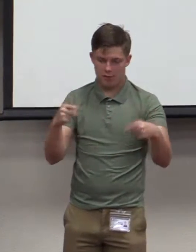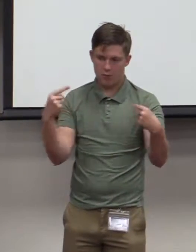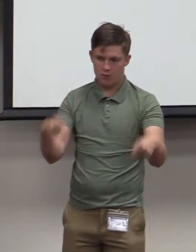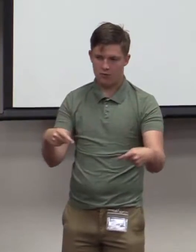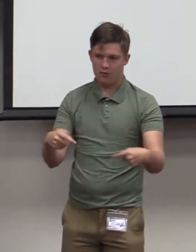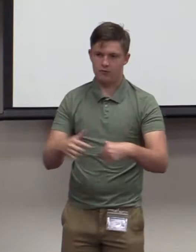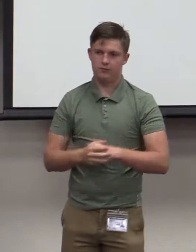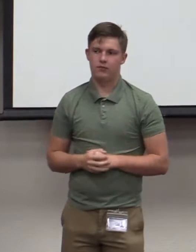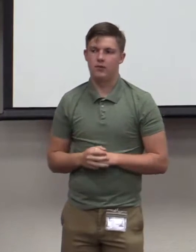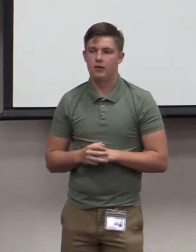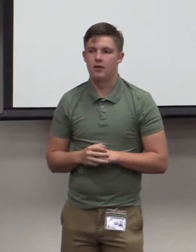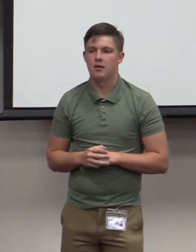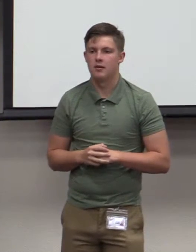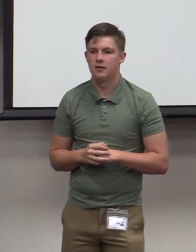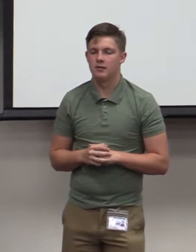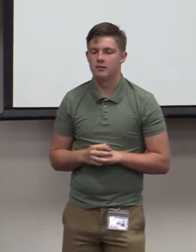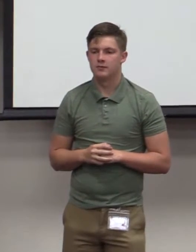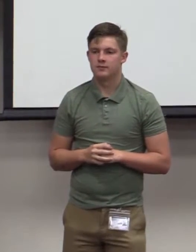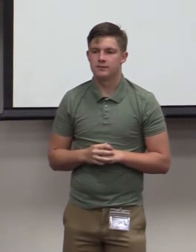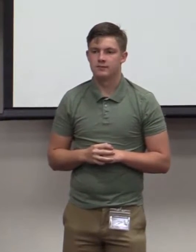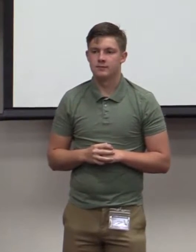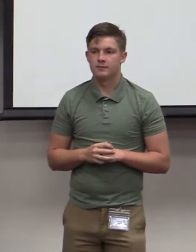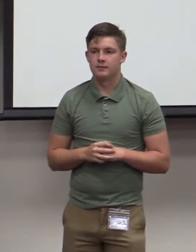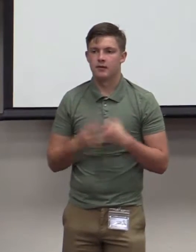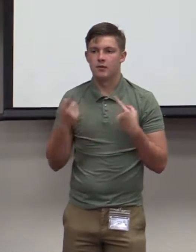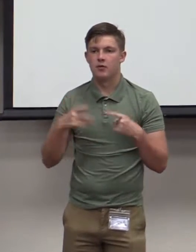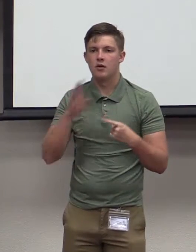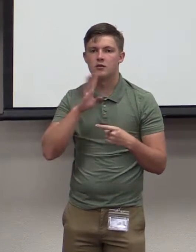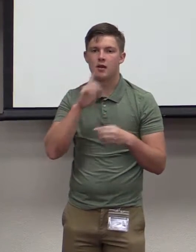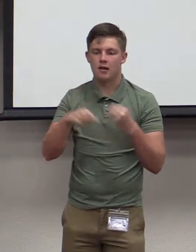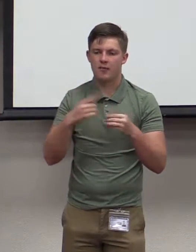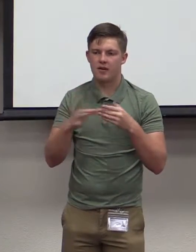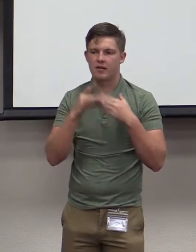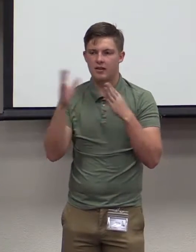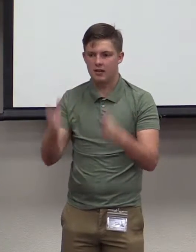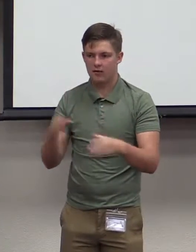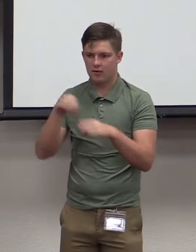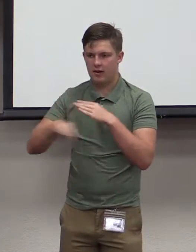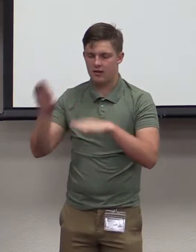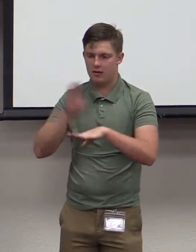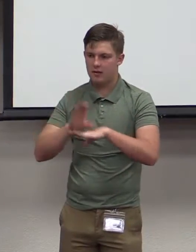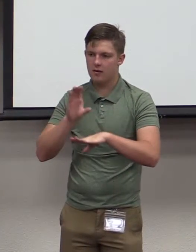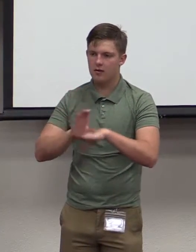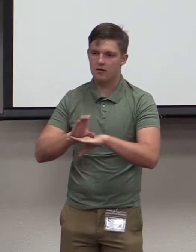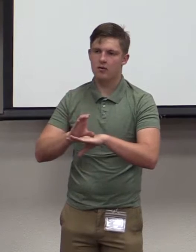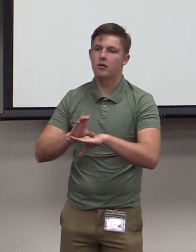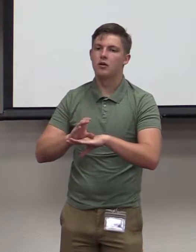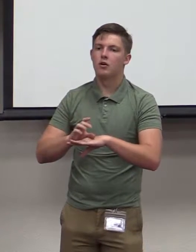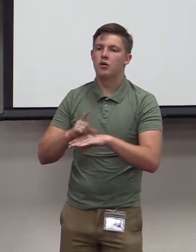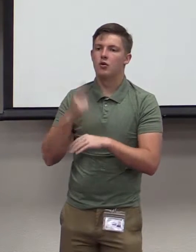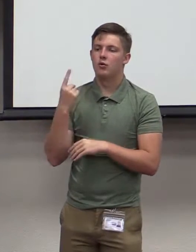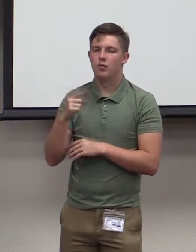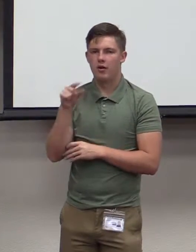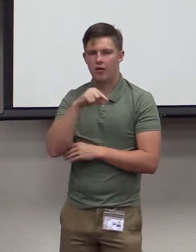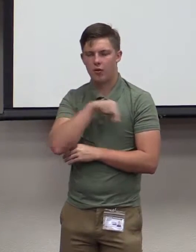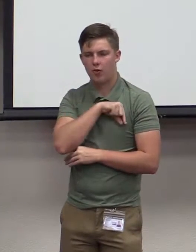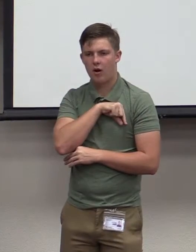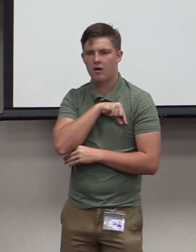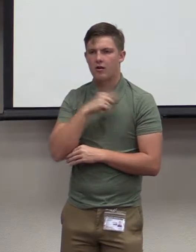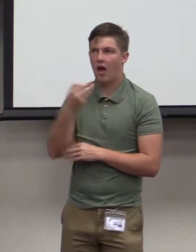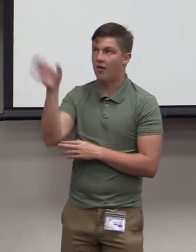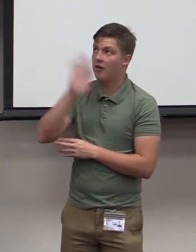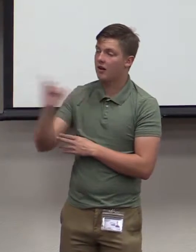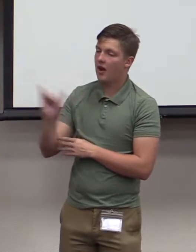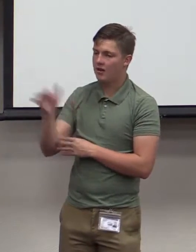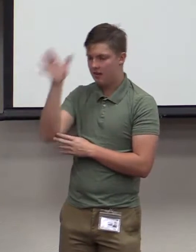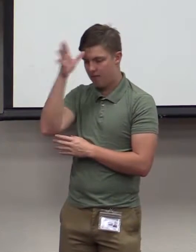When you talk about leaders in the church, One of the qualities of the godly men who are supposed